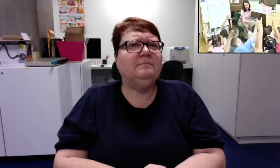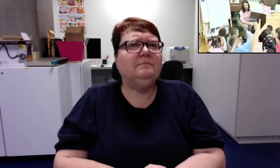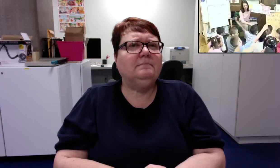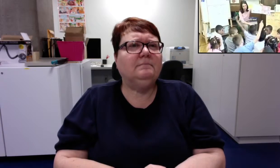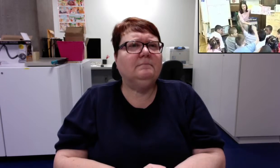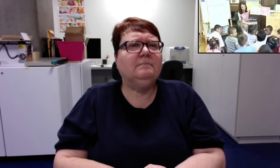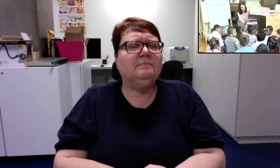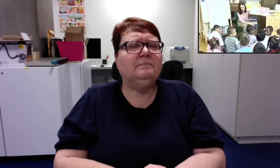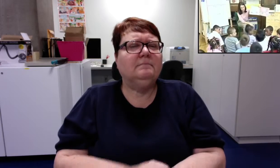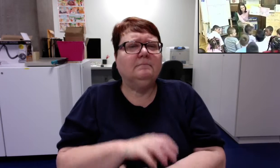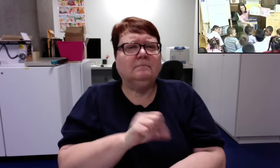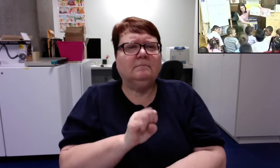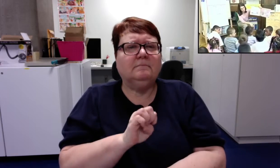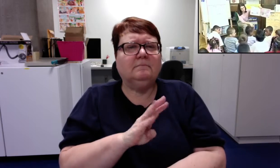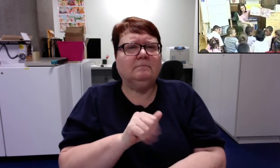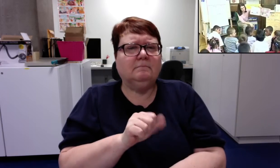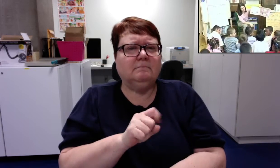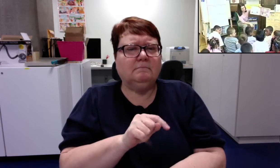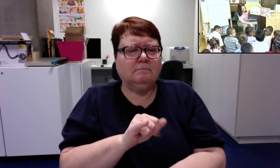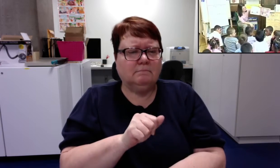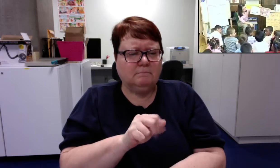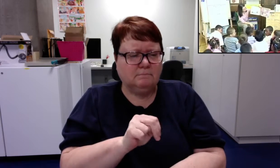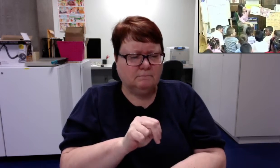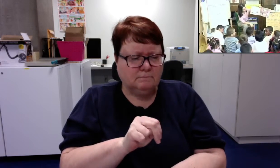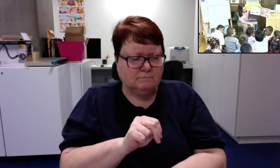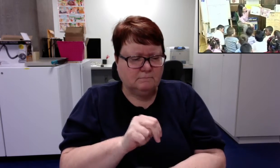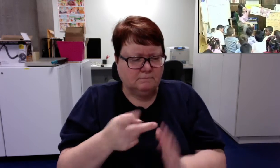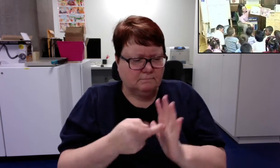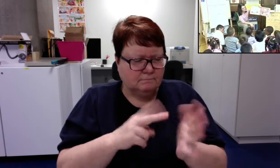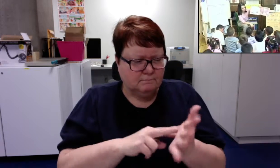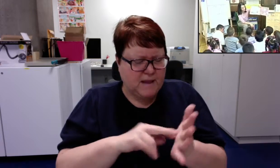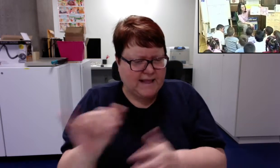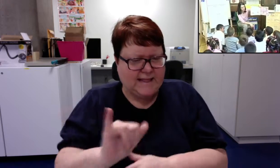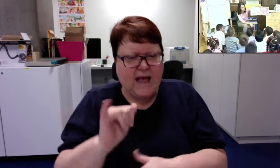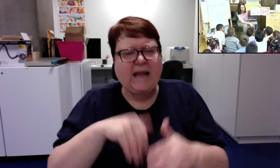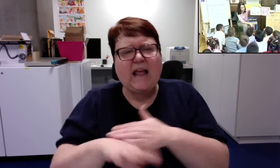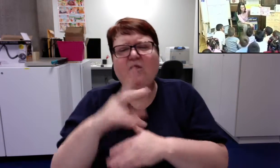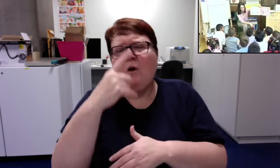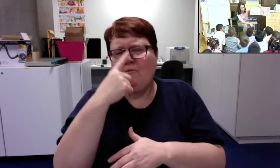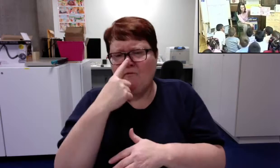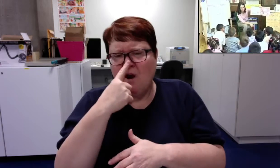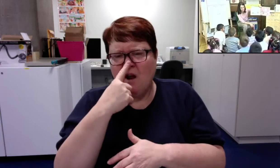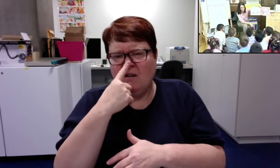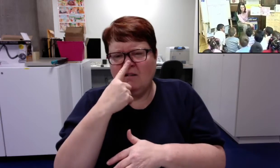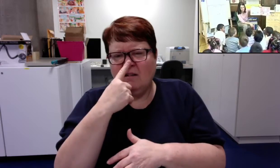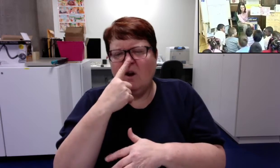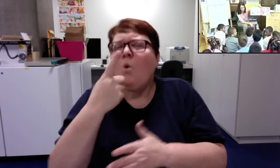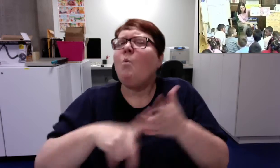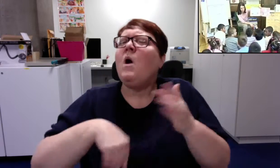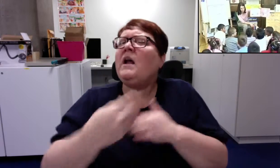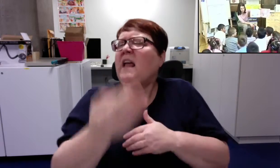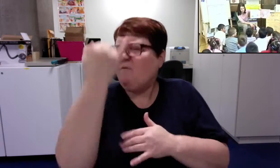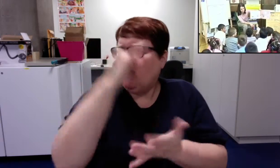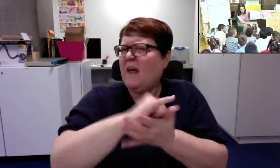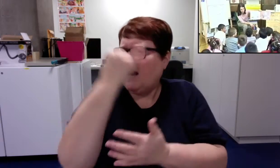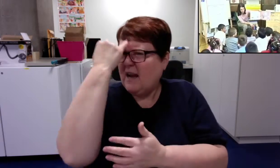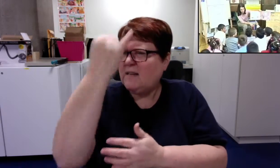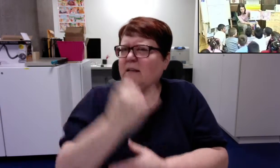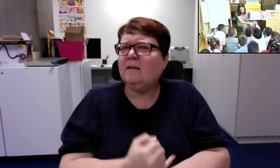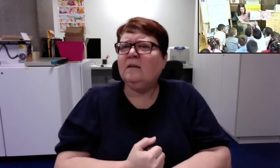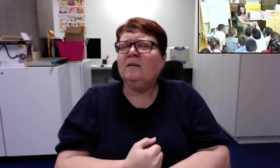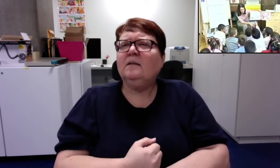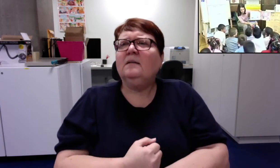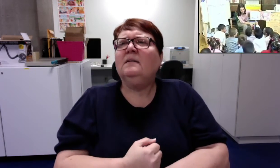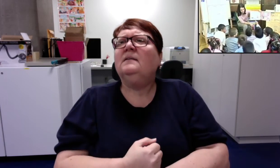Sebastian? I'm remembering that it means like in the front. In the front. What gave you that idea? Like